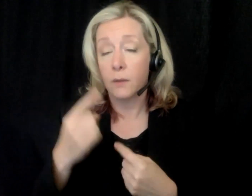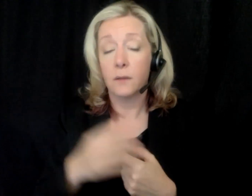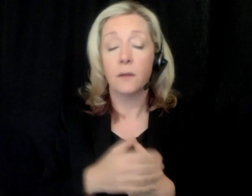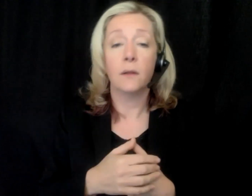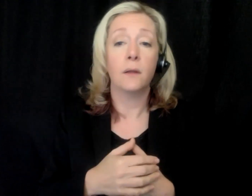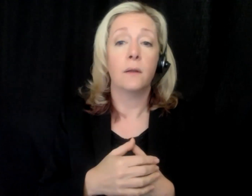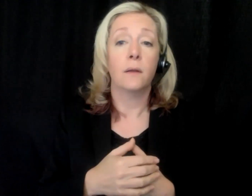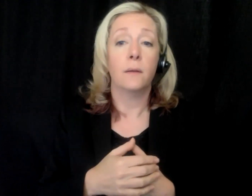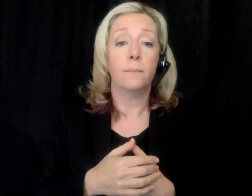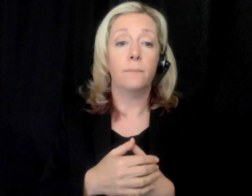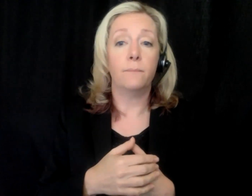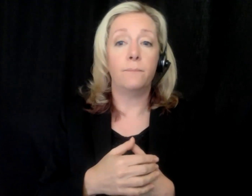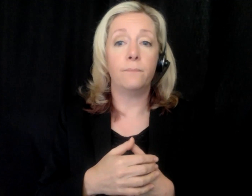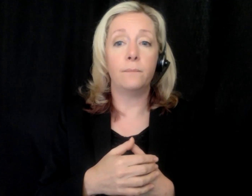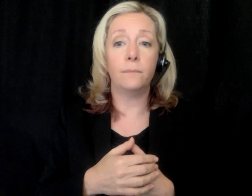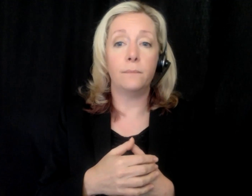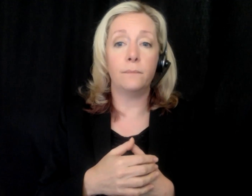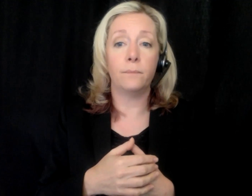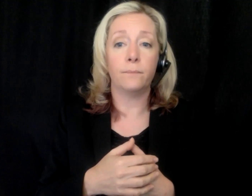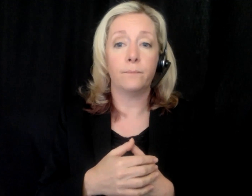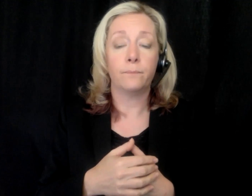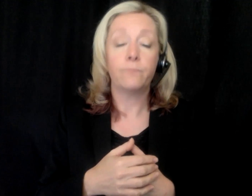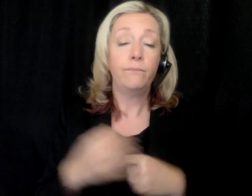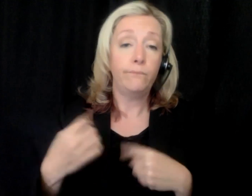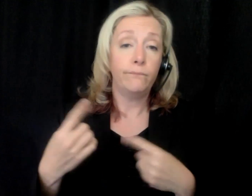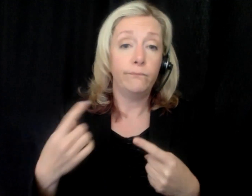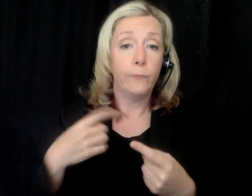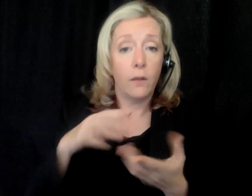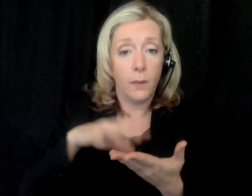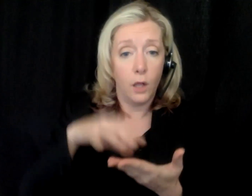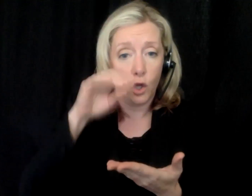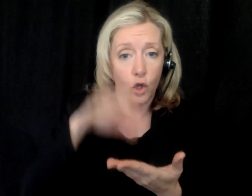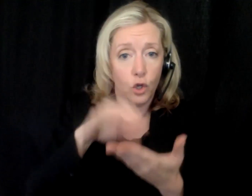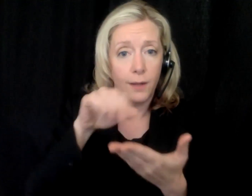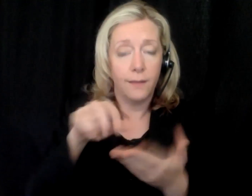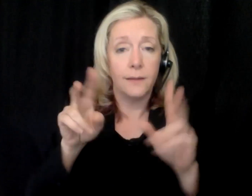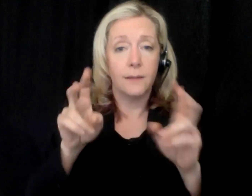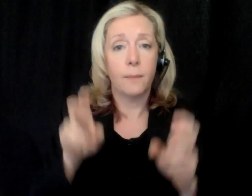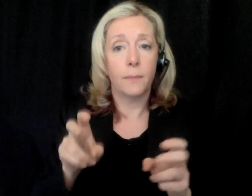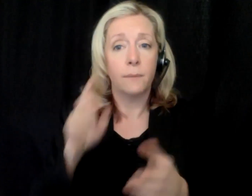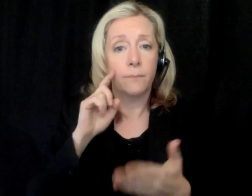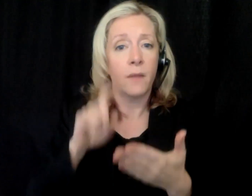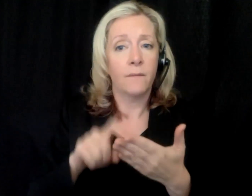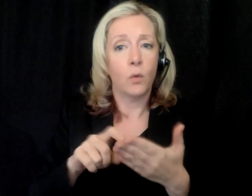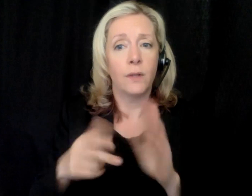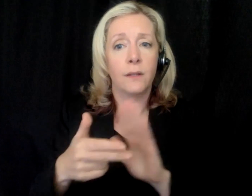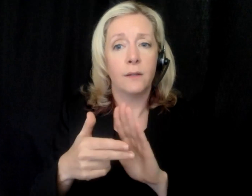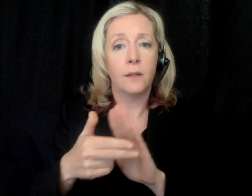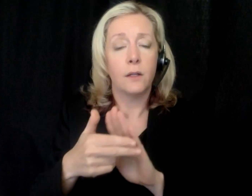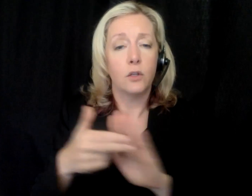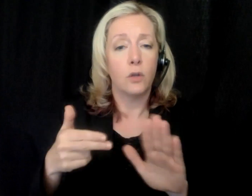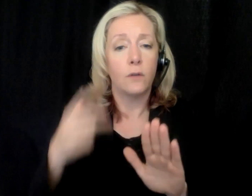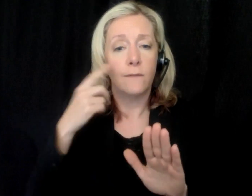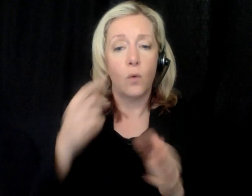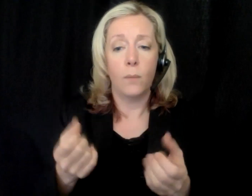know this is, I see this more, what I've been learning about this is with the diagnosis for multiple chemical